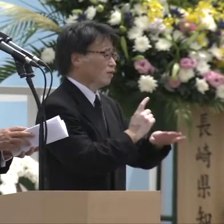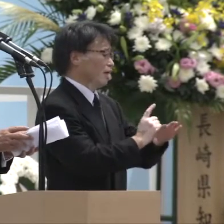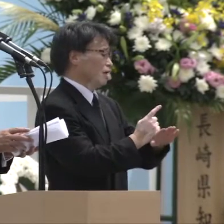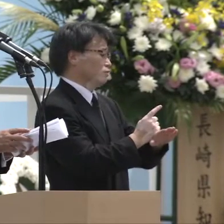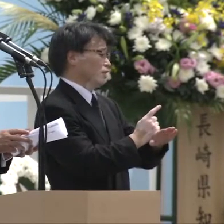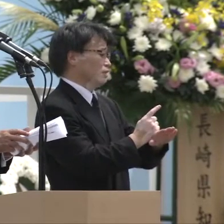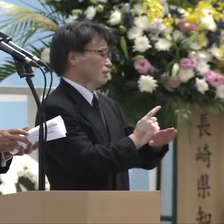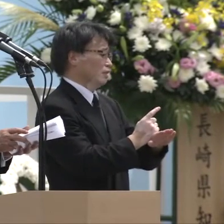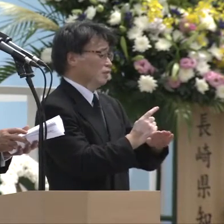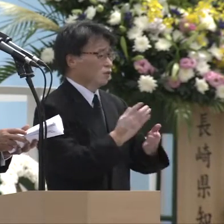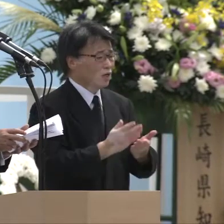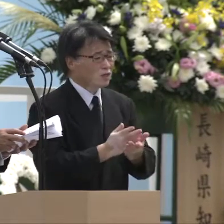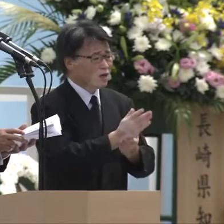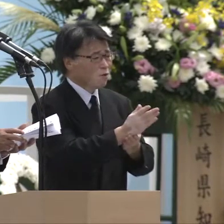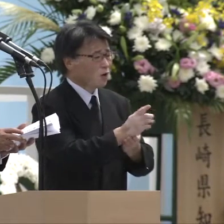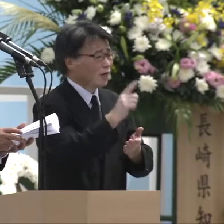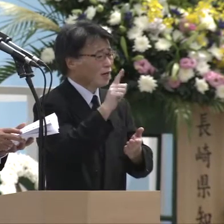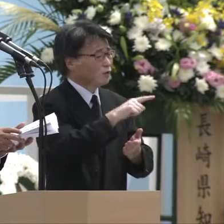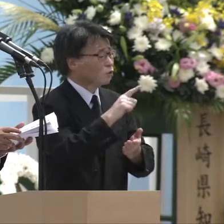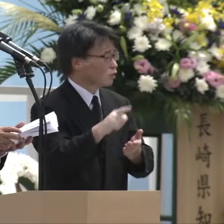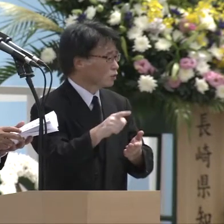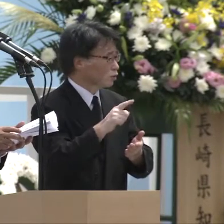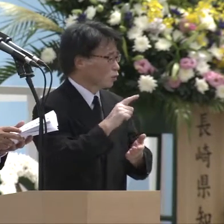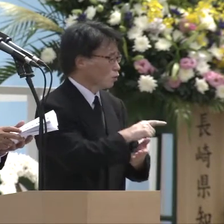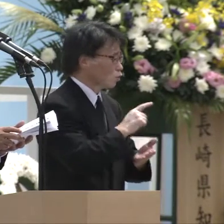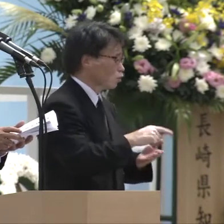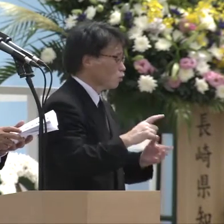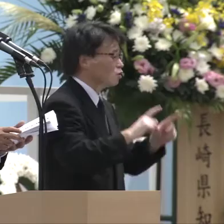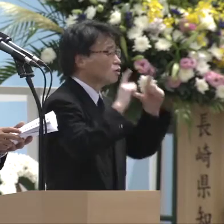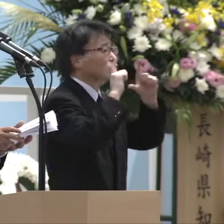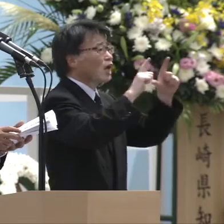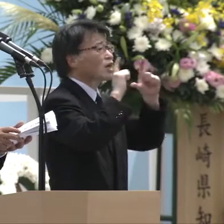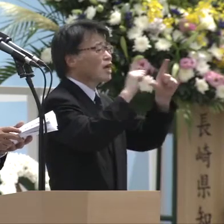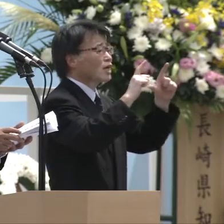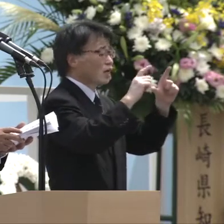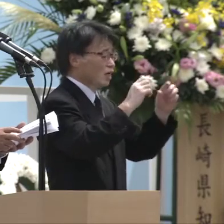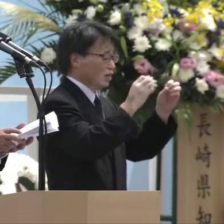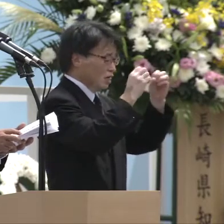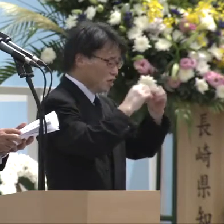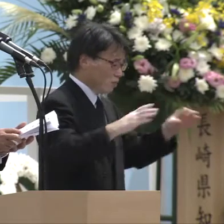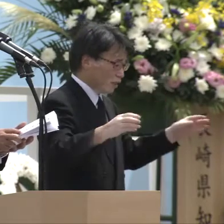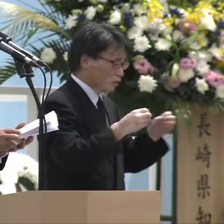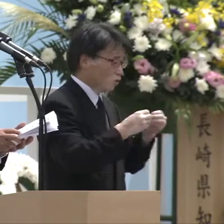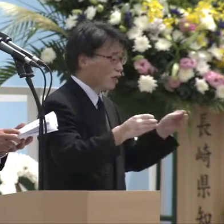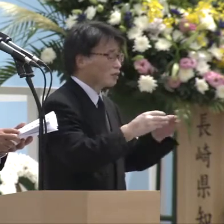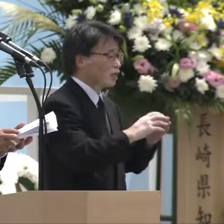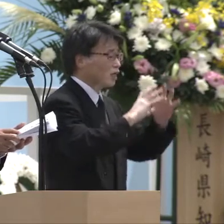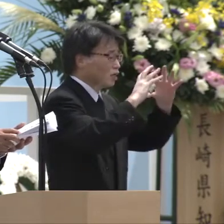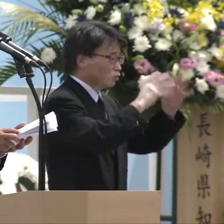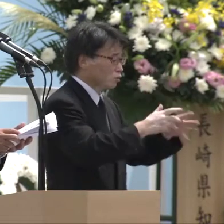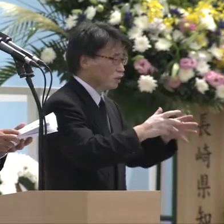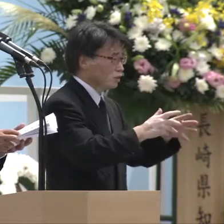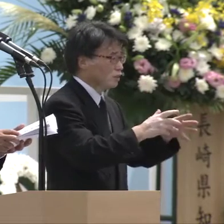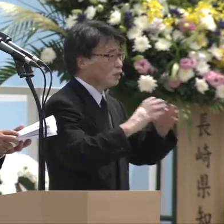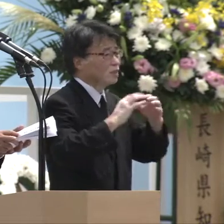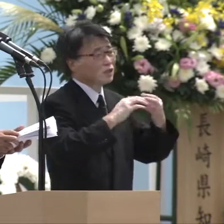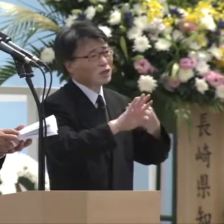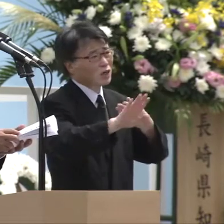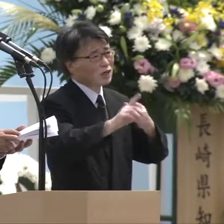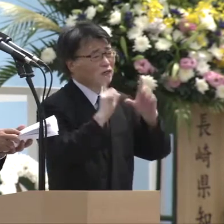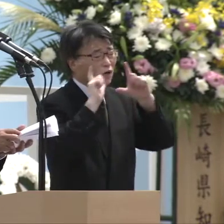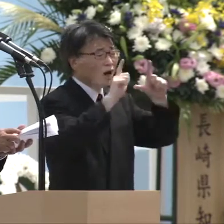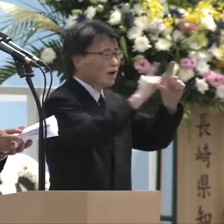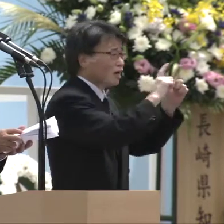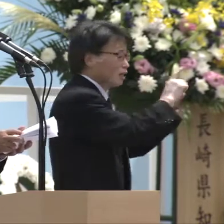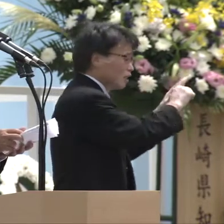and mankind to continue to coexist, it was very much meaningful that such a declaration was sent out from the